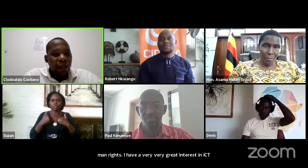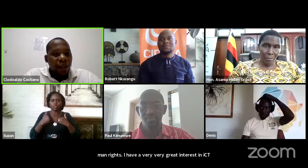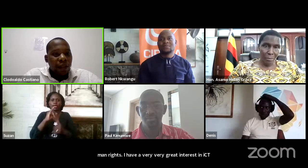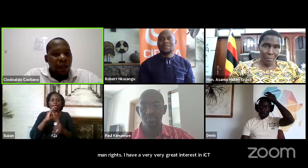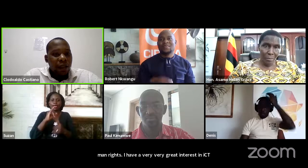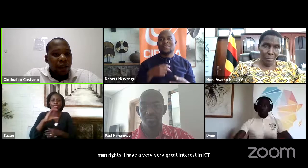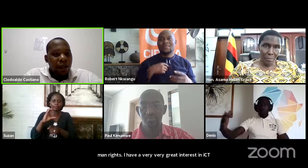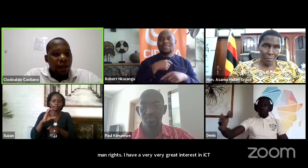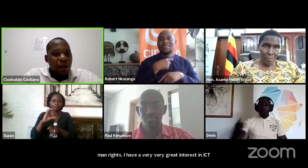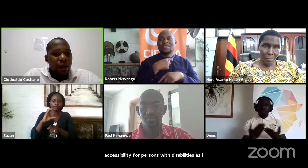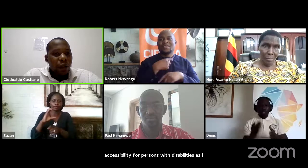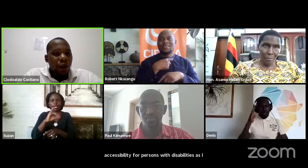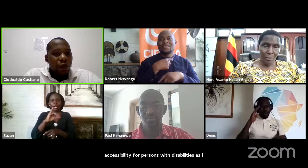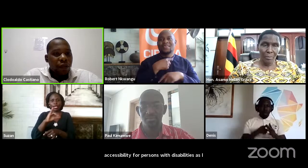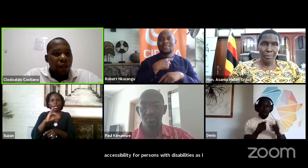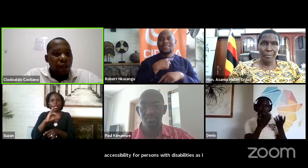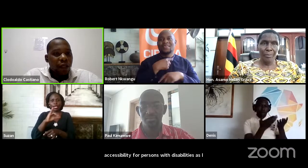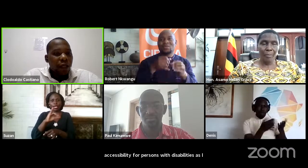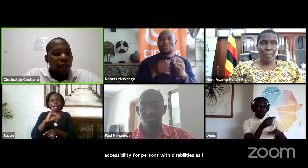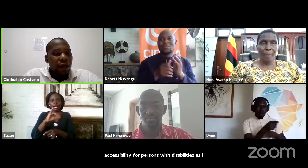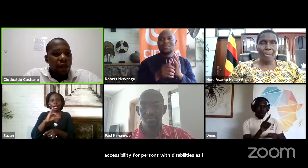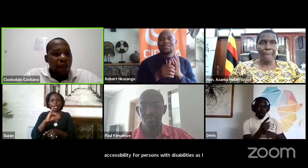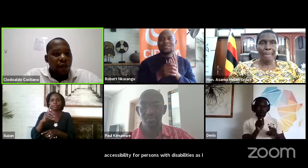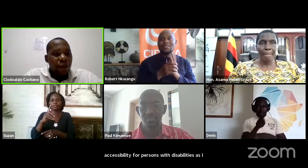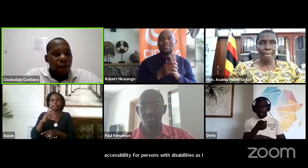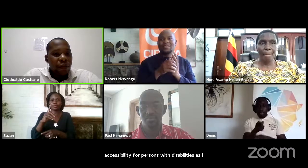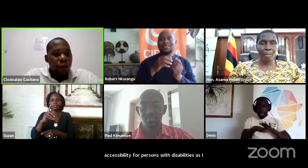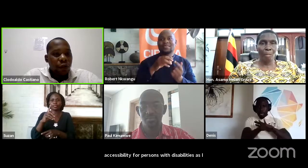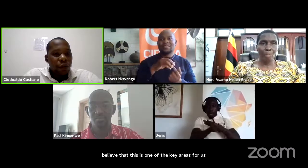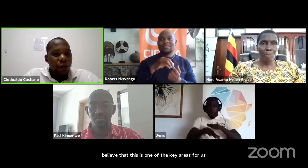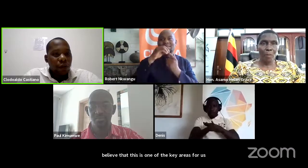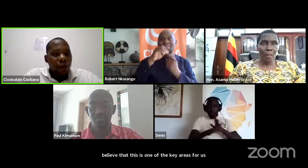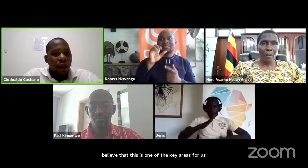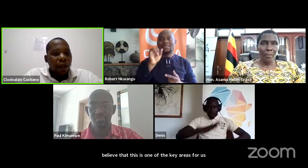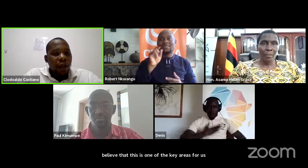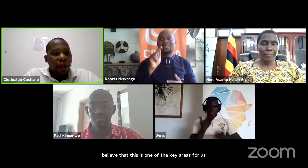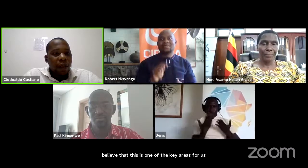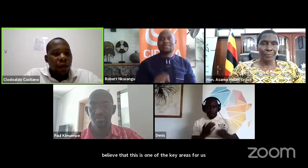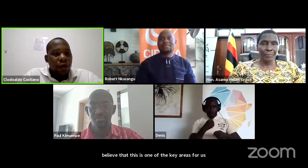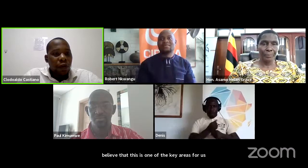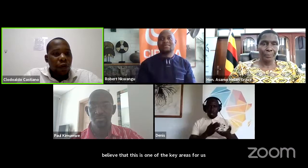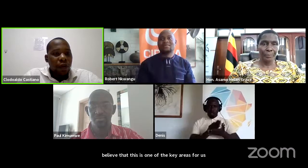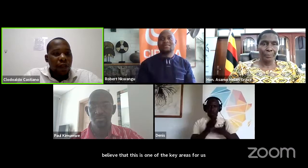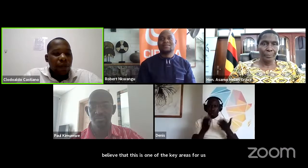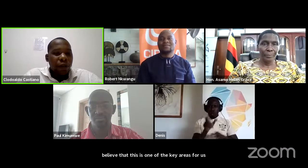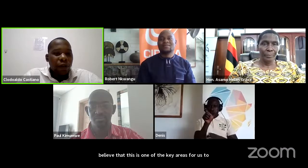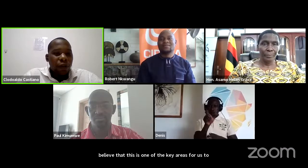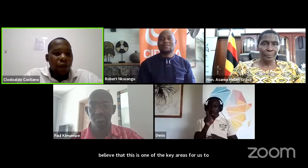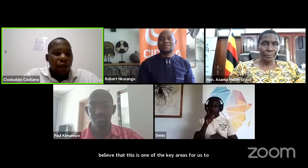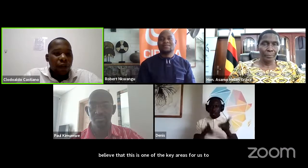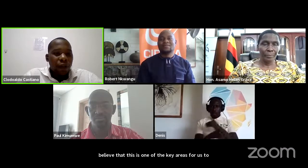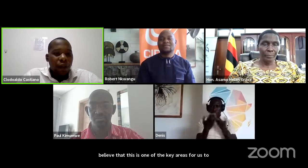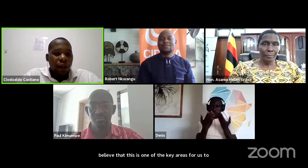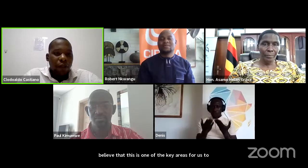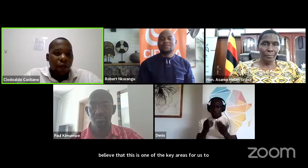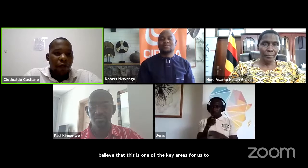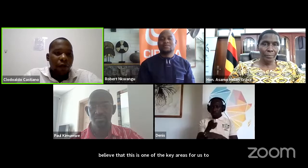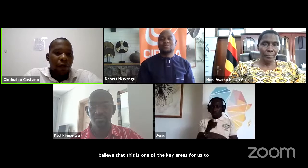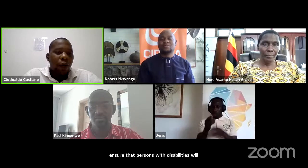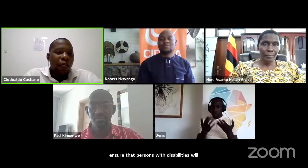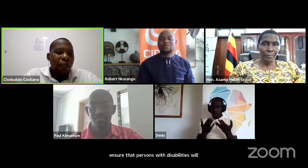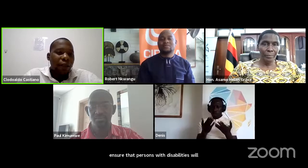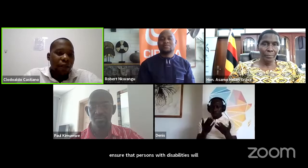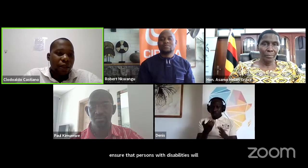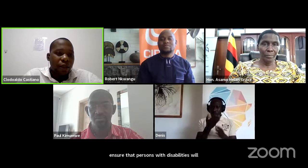that this is one of the key areas for us to ensure that persons with disabilities will